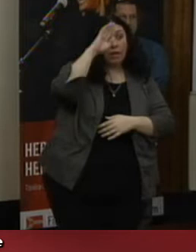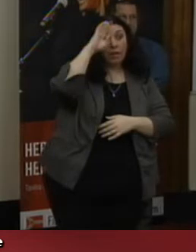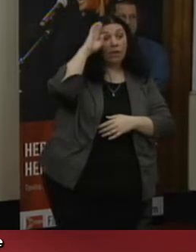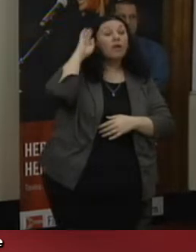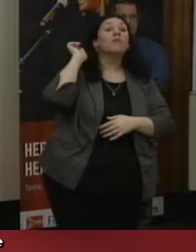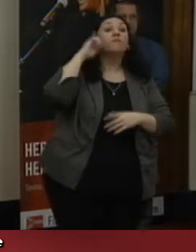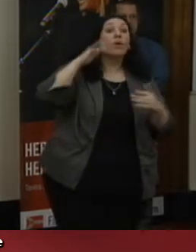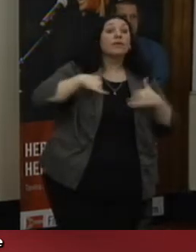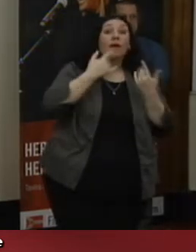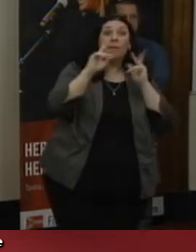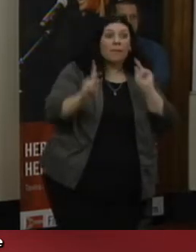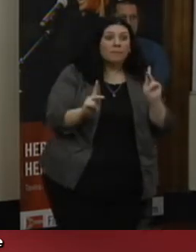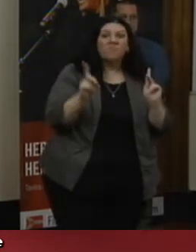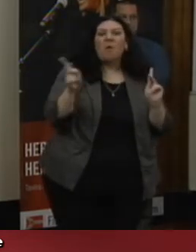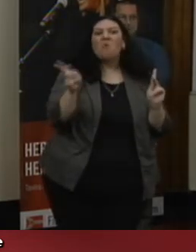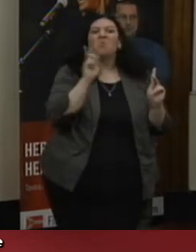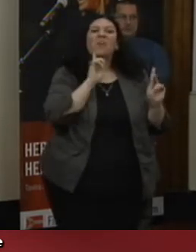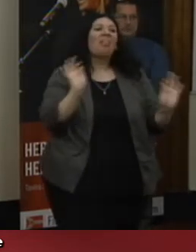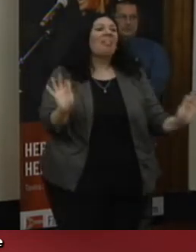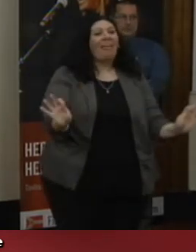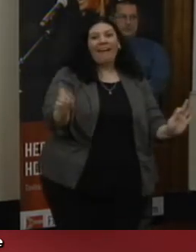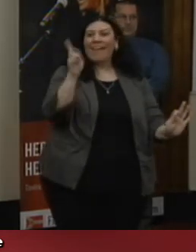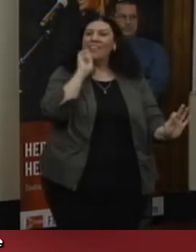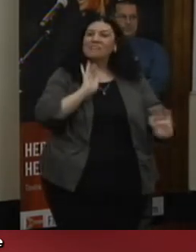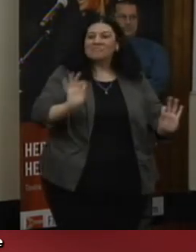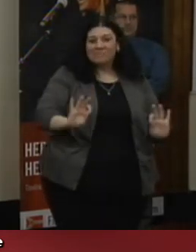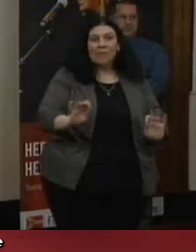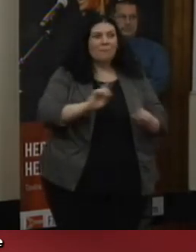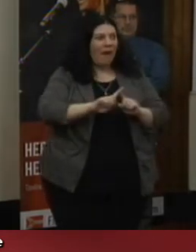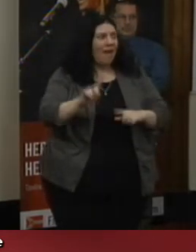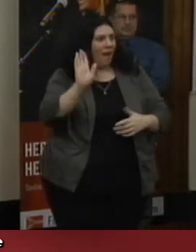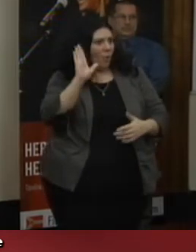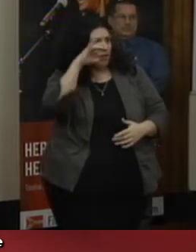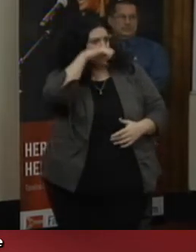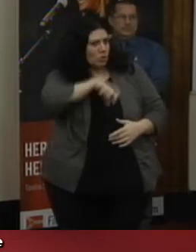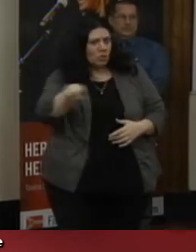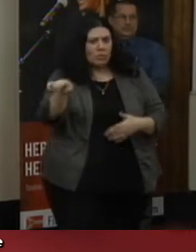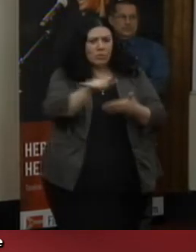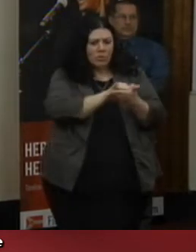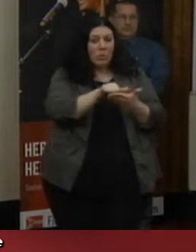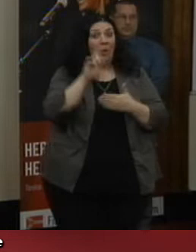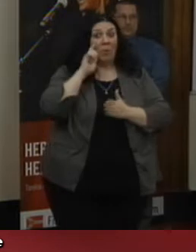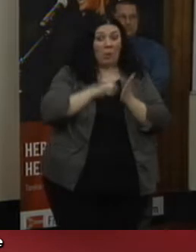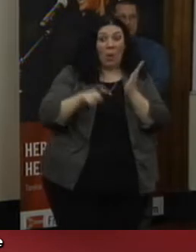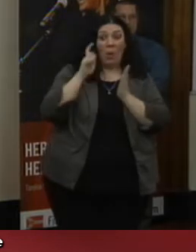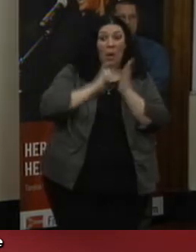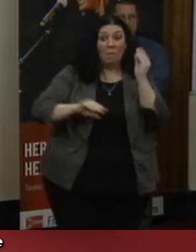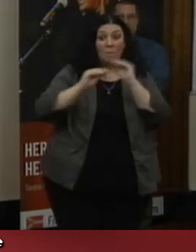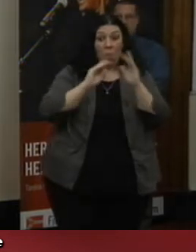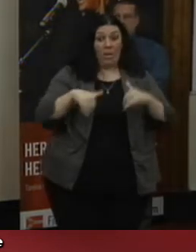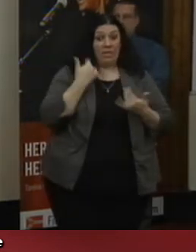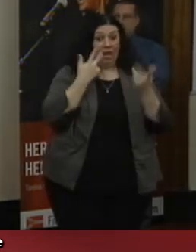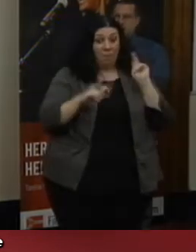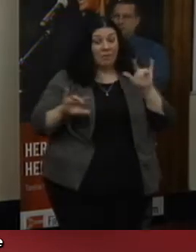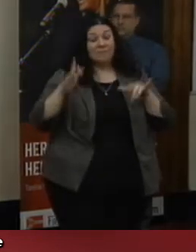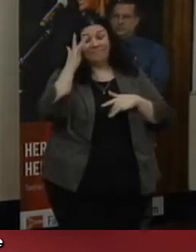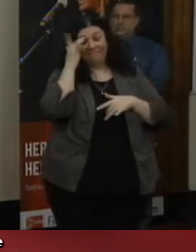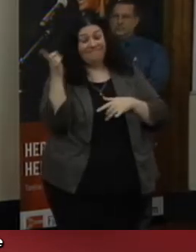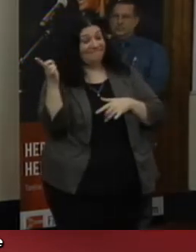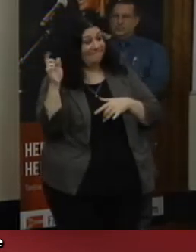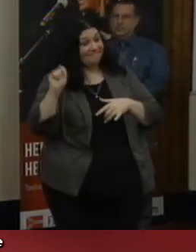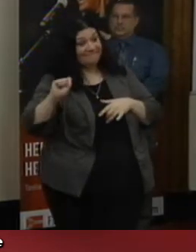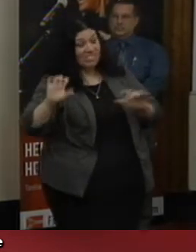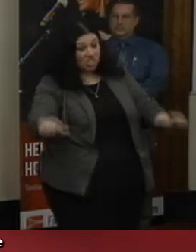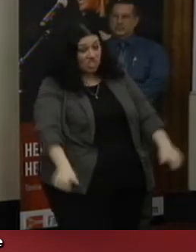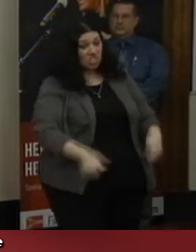crowd, you're saying they're not taking it as seriously, but I'm assuming just like in New York and other locations, we're seeing younger people get sick. Right, so that's one of the challenges. So